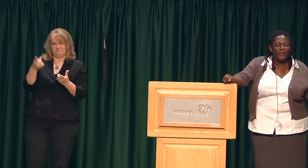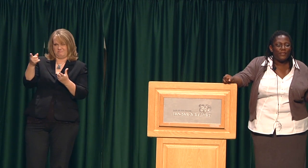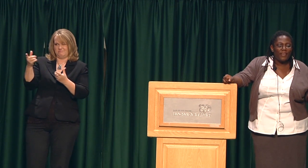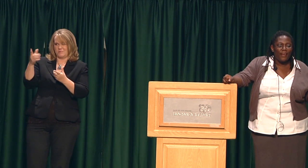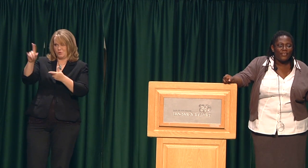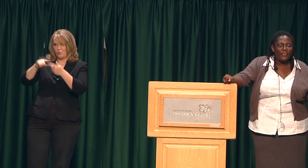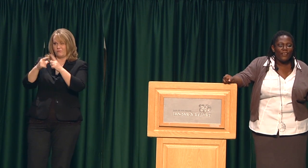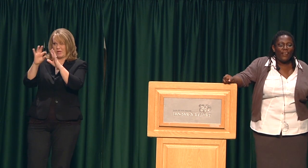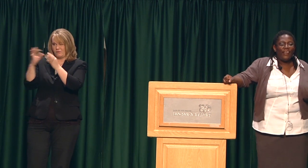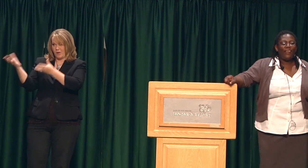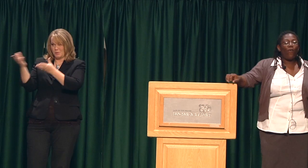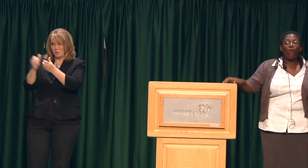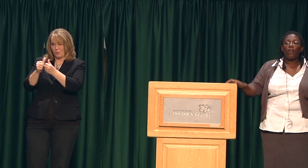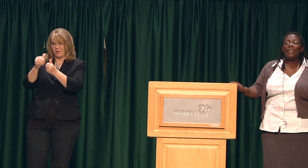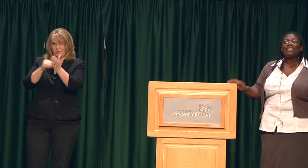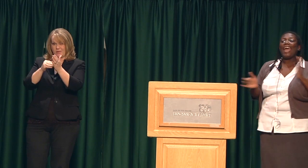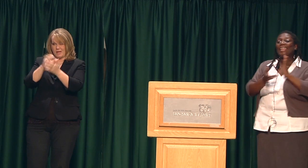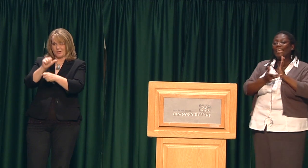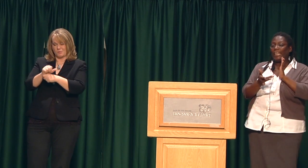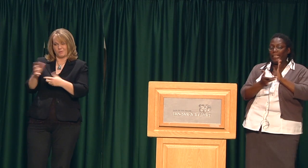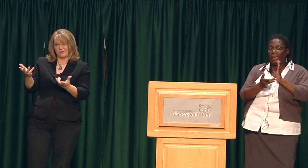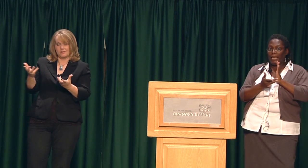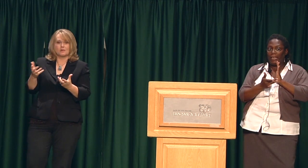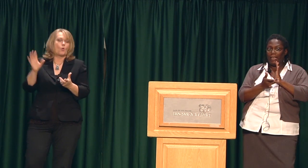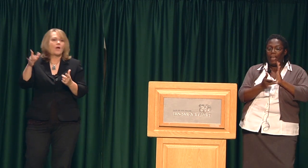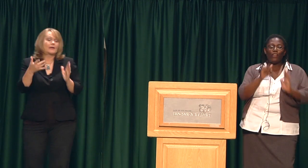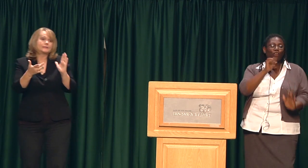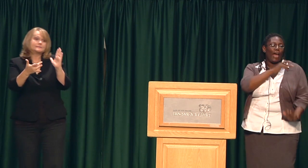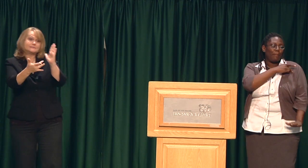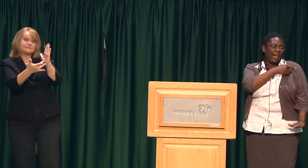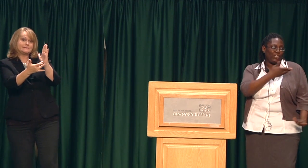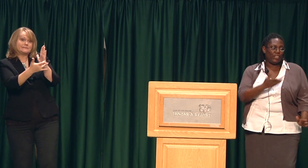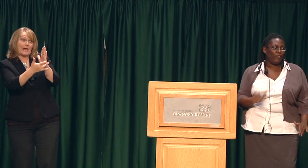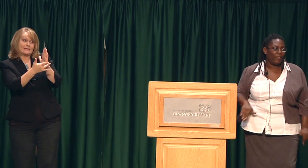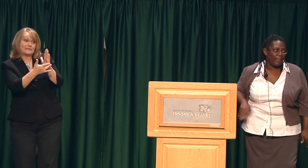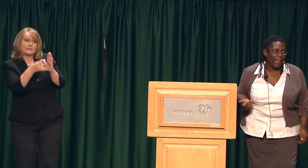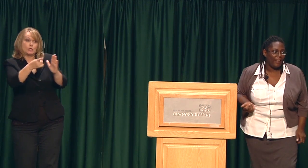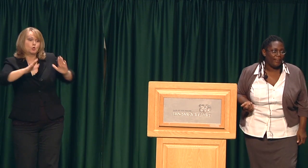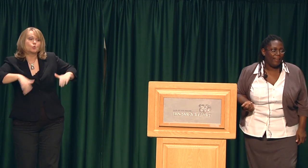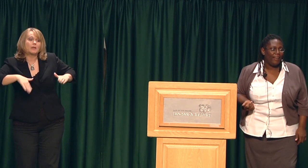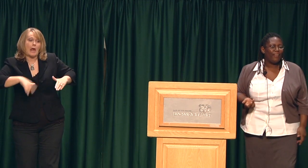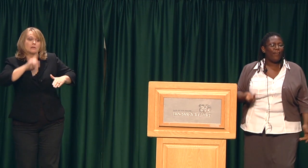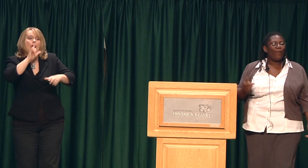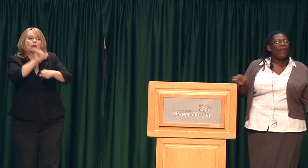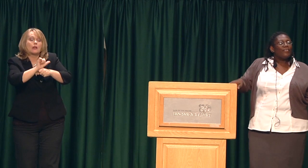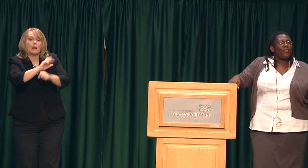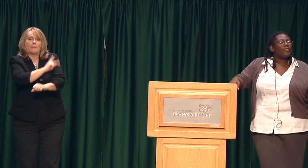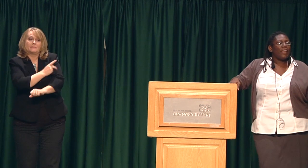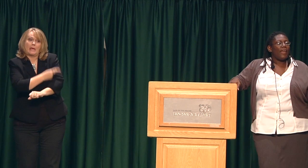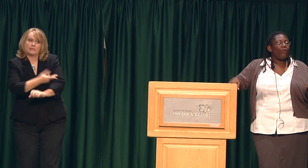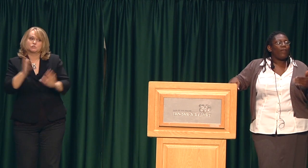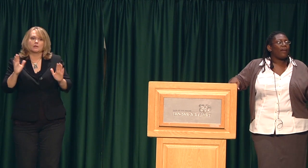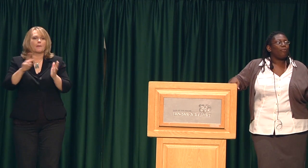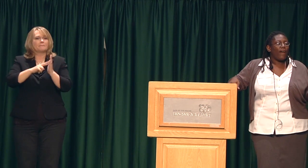family with you to the doctor? Or technically, you're not a patient here yet. So